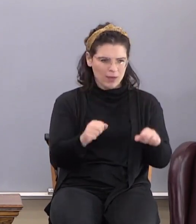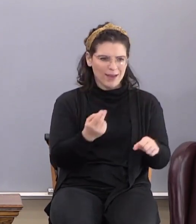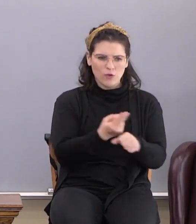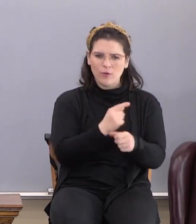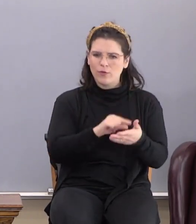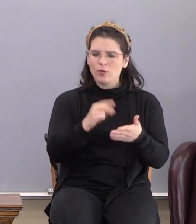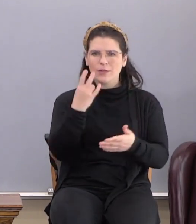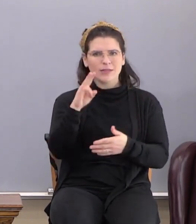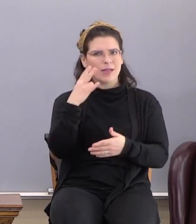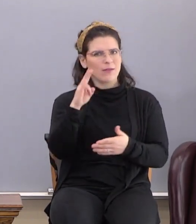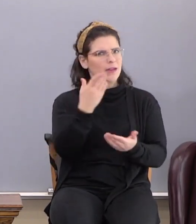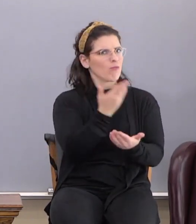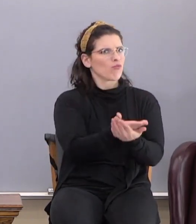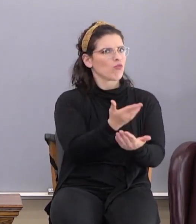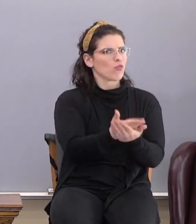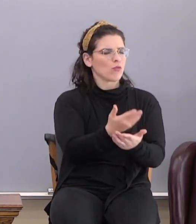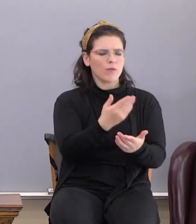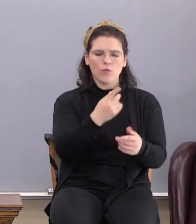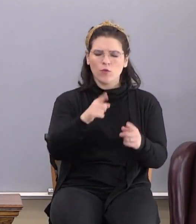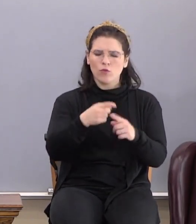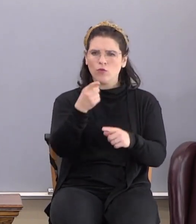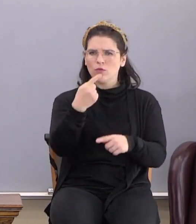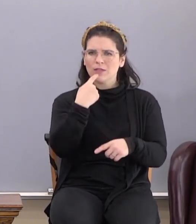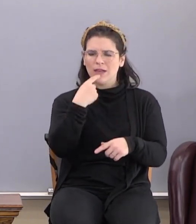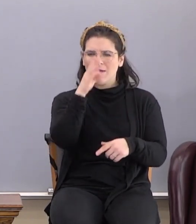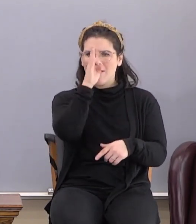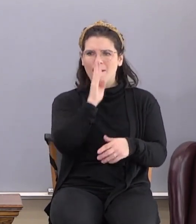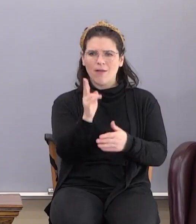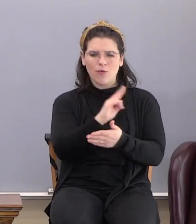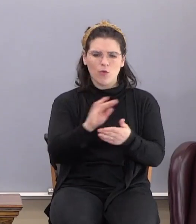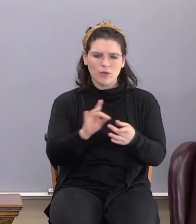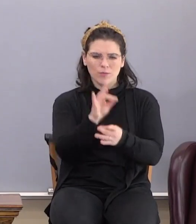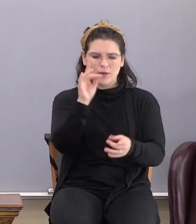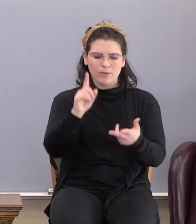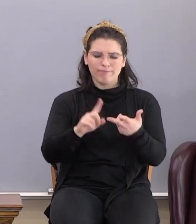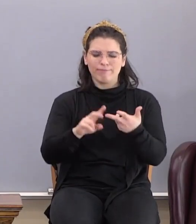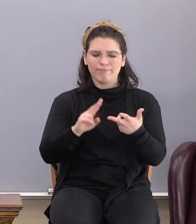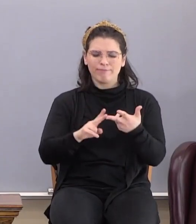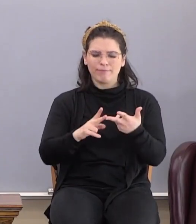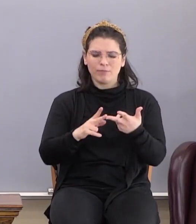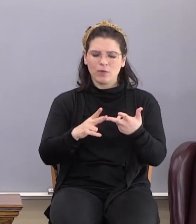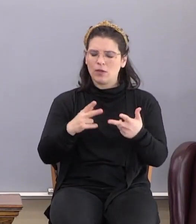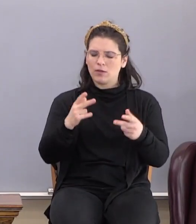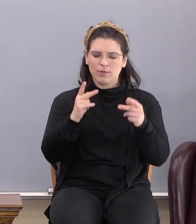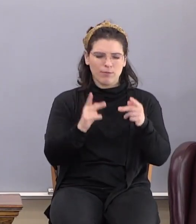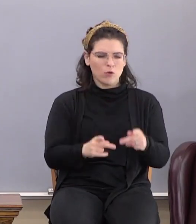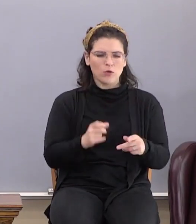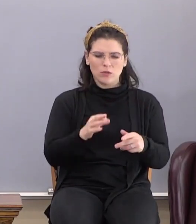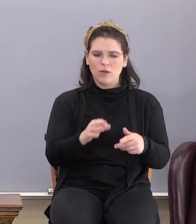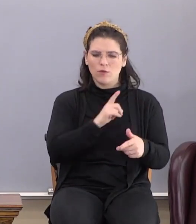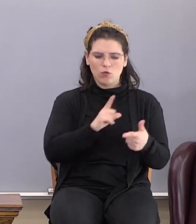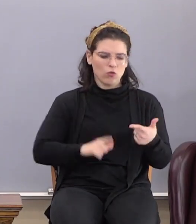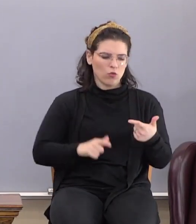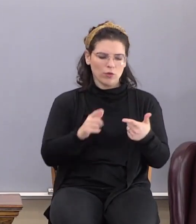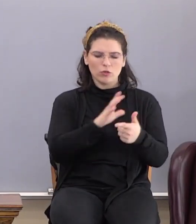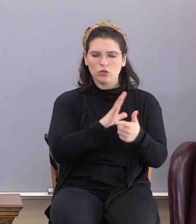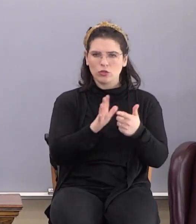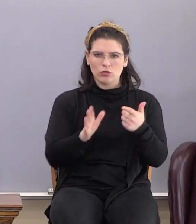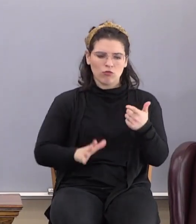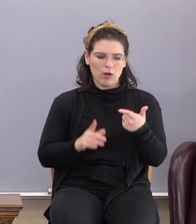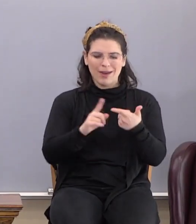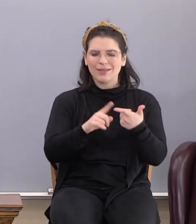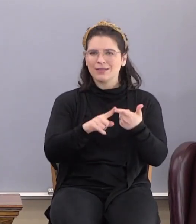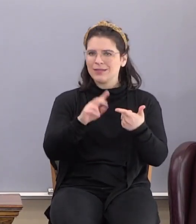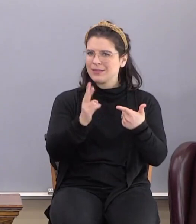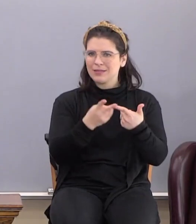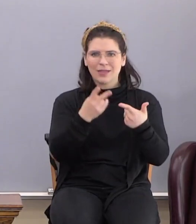you're referring to God, the Holy Spirit, and you're referring to the person of the Lord Jesus Christ, well,